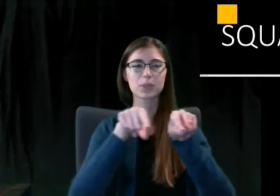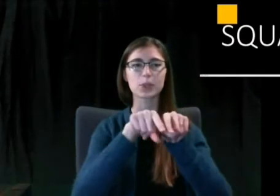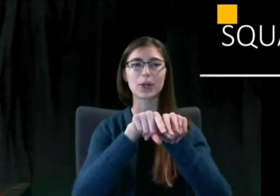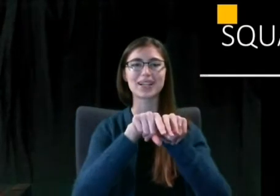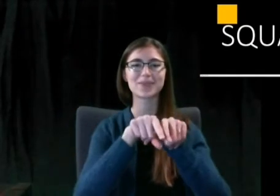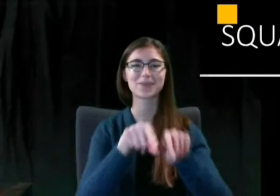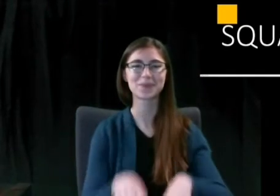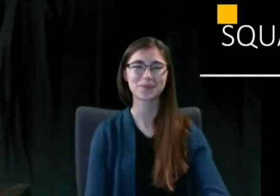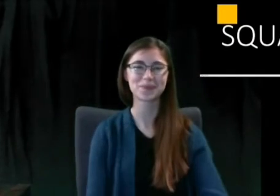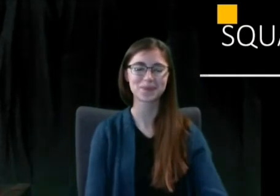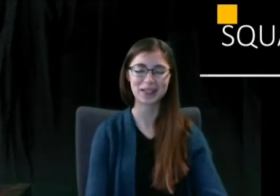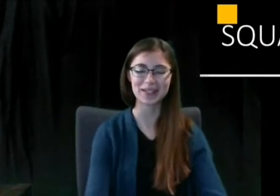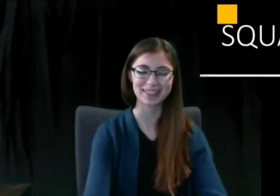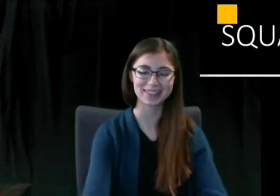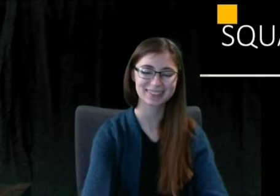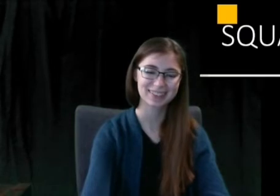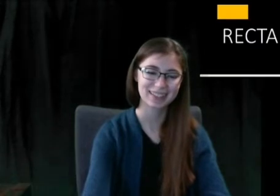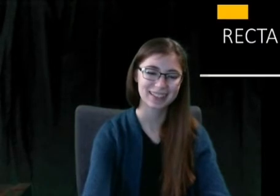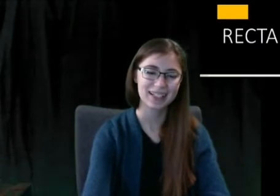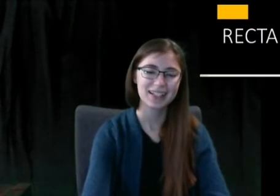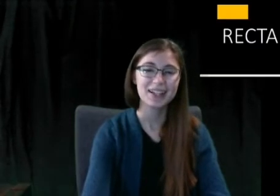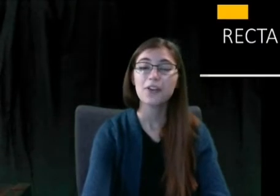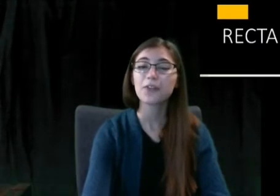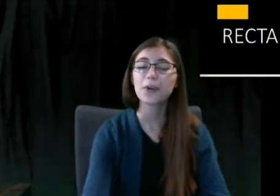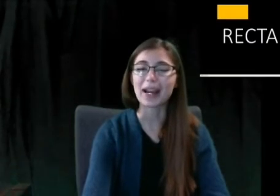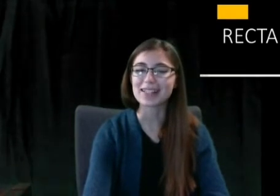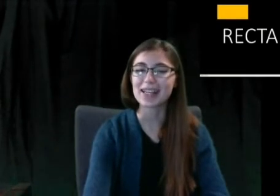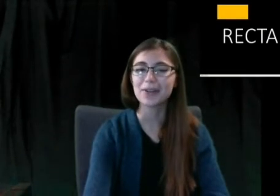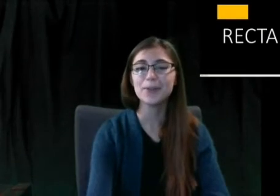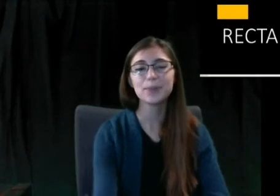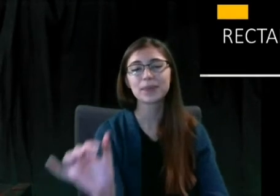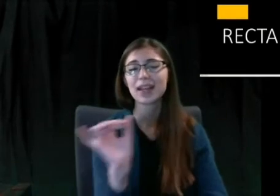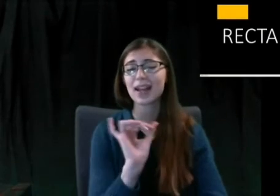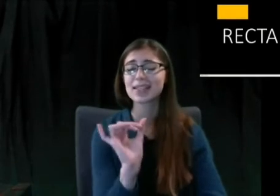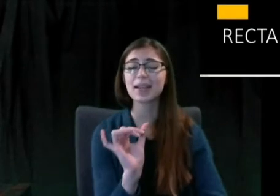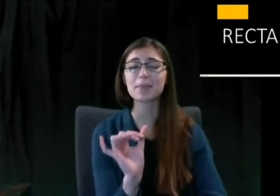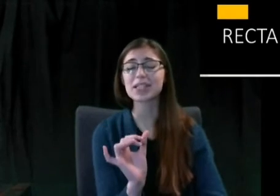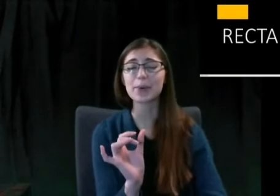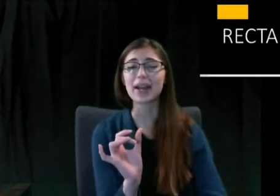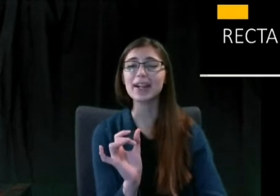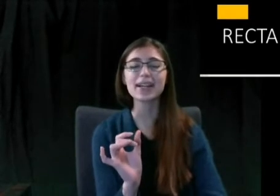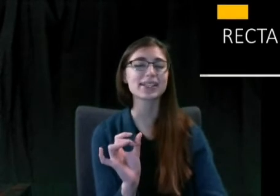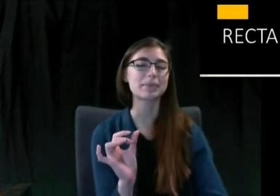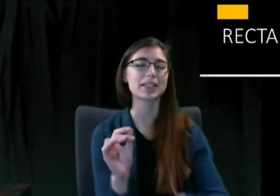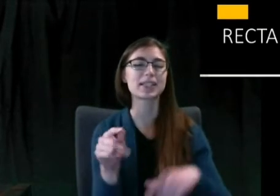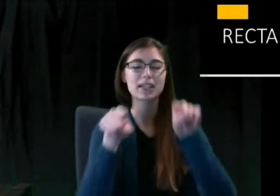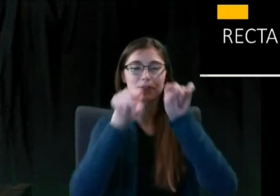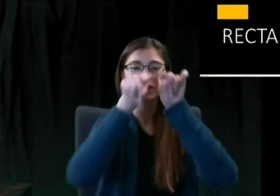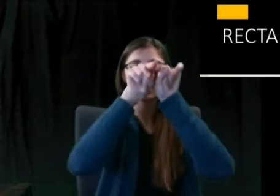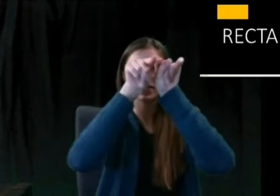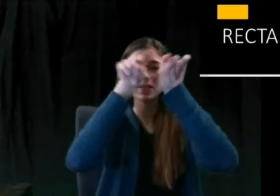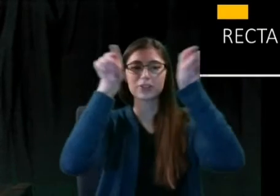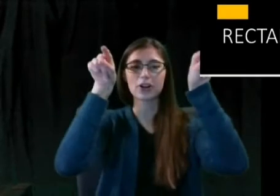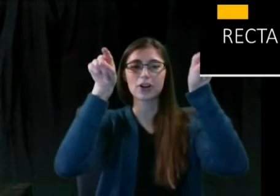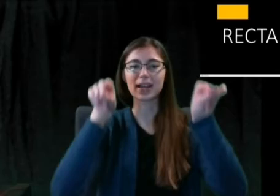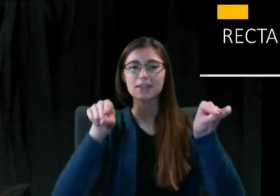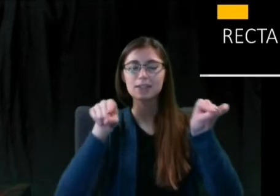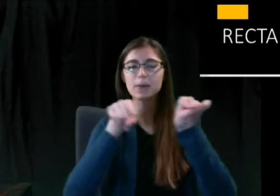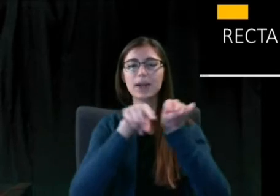Square. Good. For rectangle, same as square, except instead of attempting to draw a square,